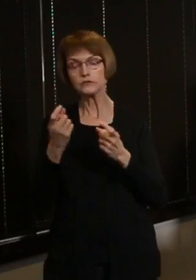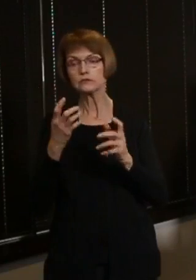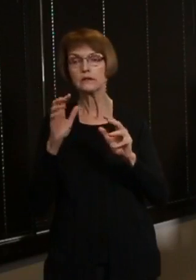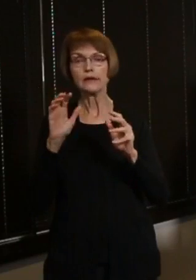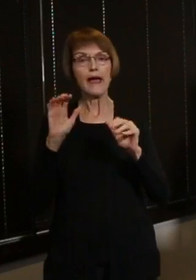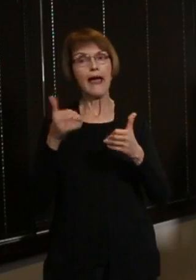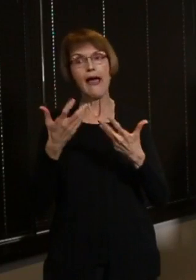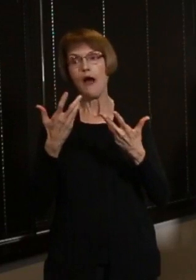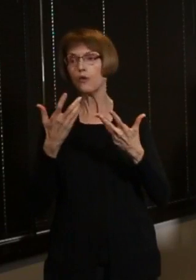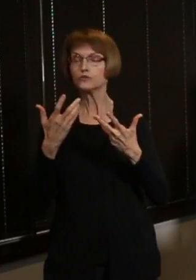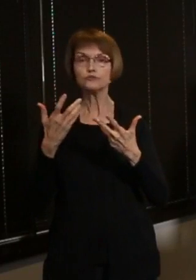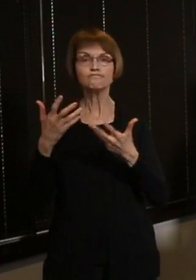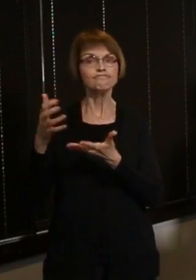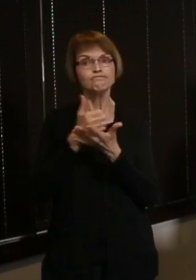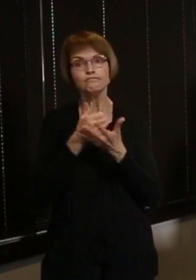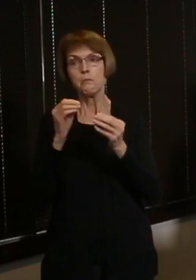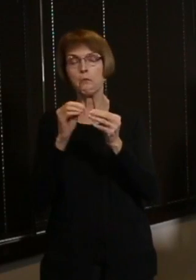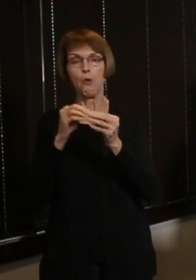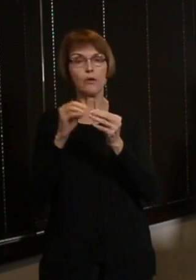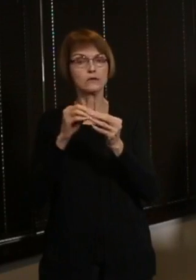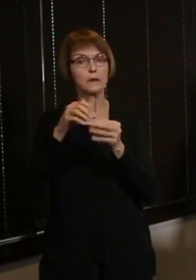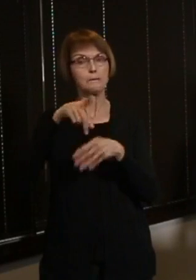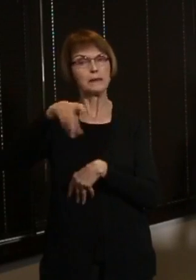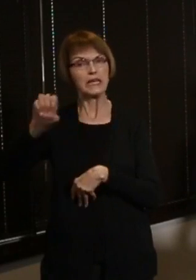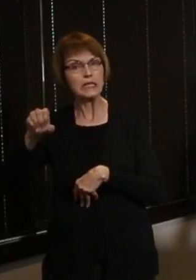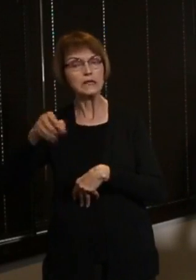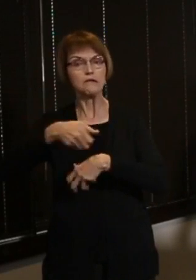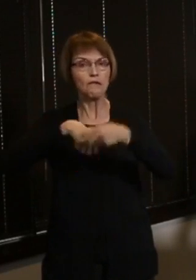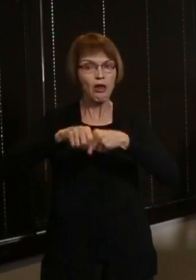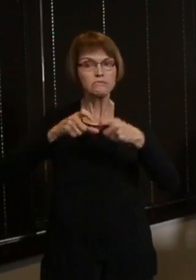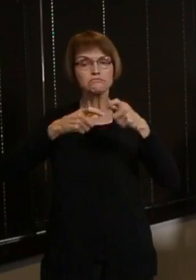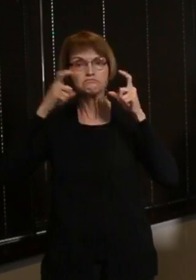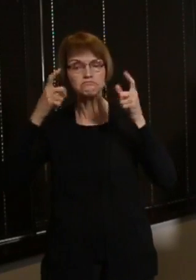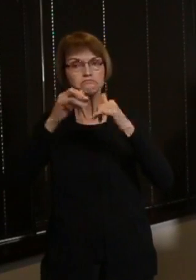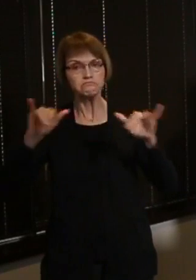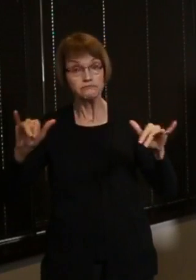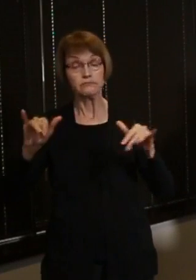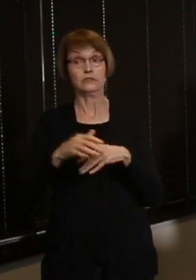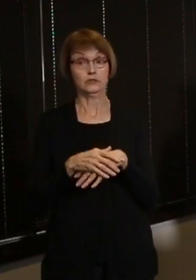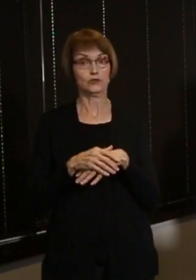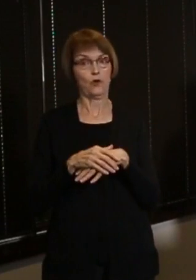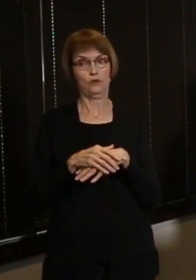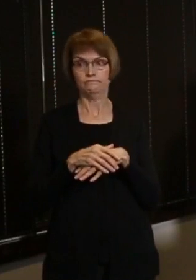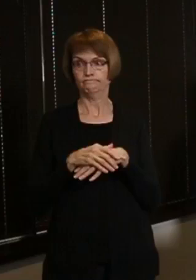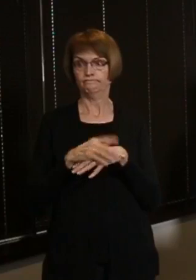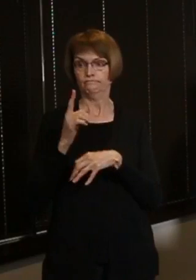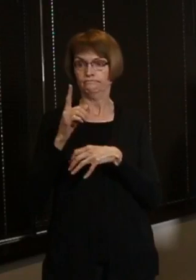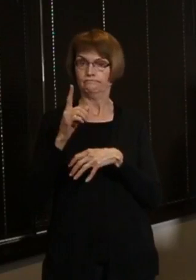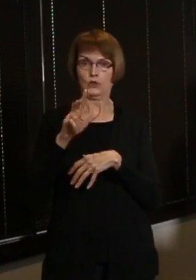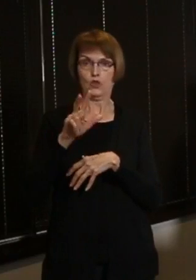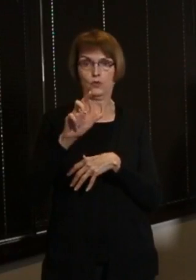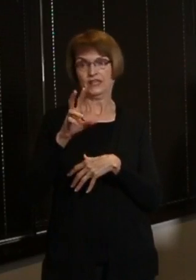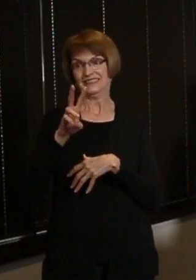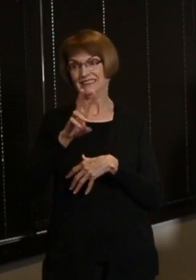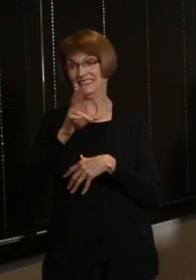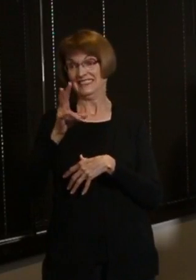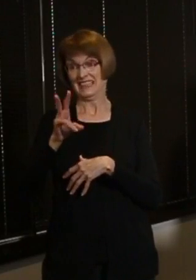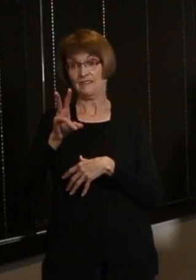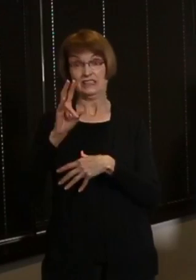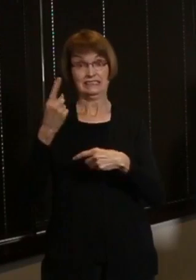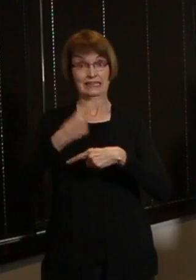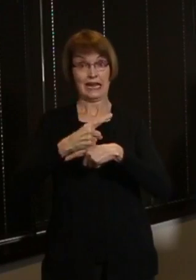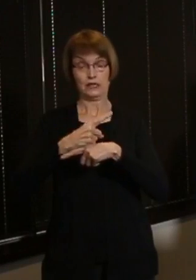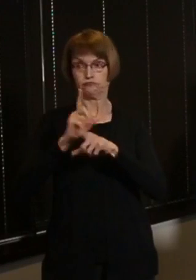more personal protective equipment. So certainly a lot of things have changed over the past now 367